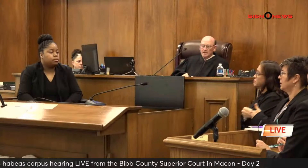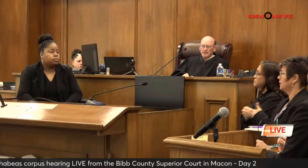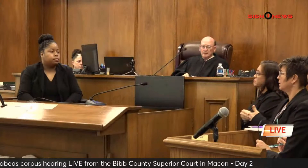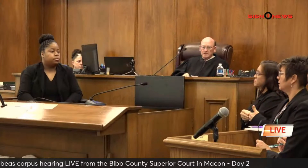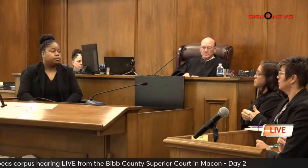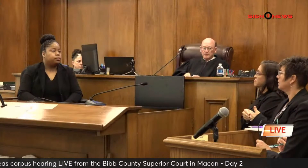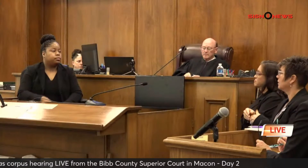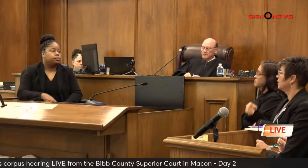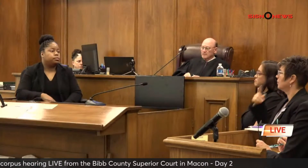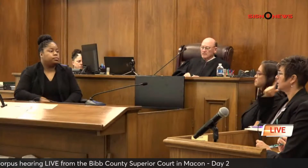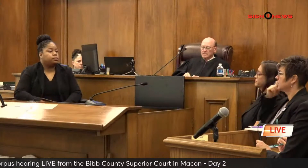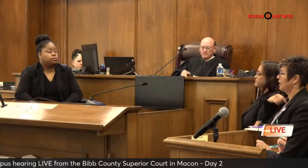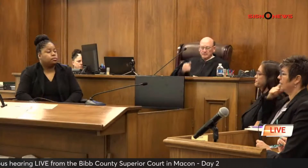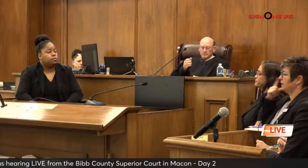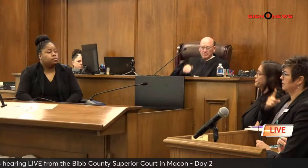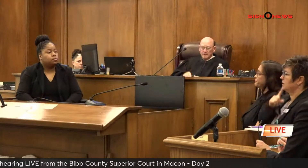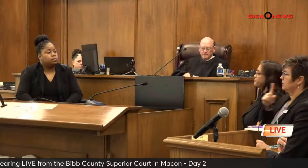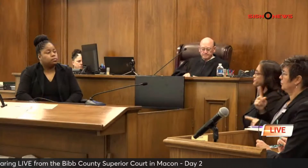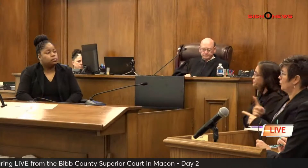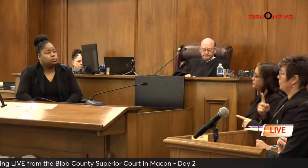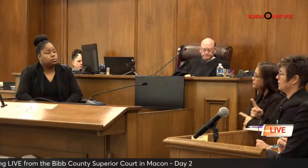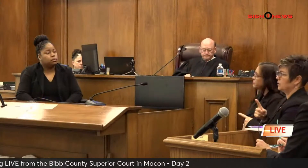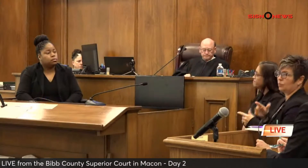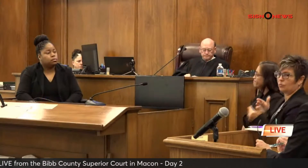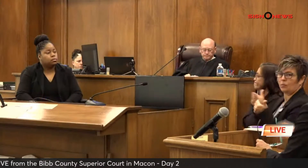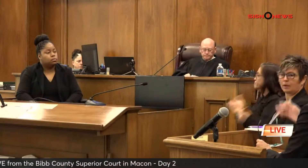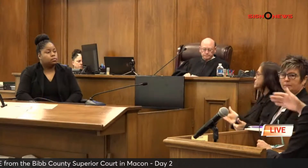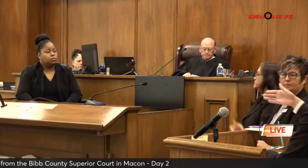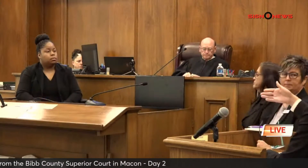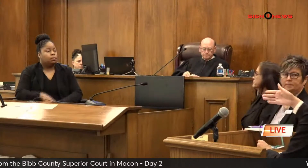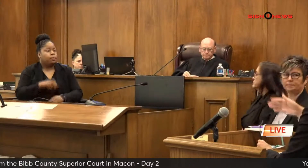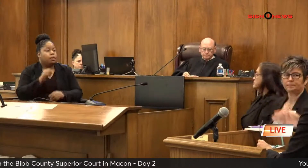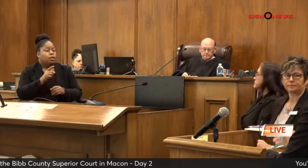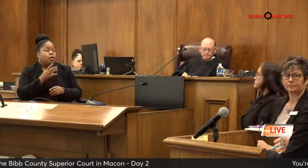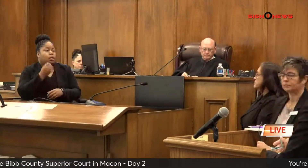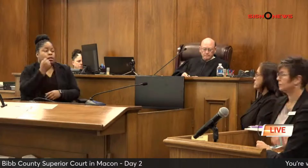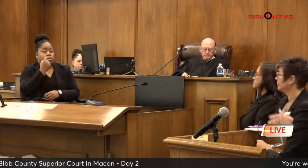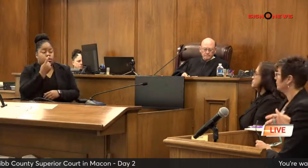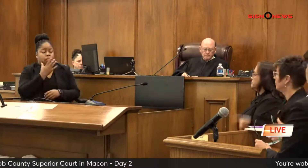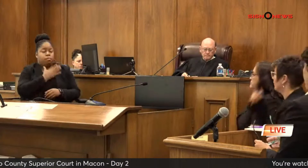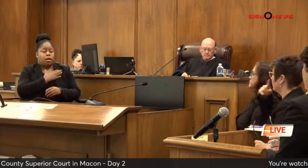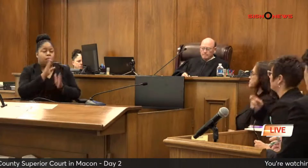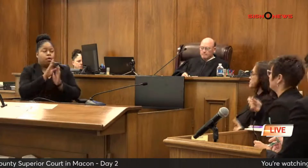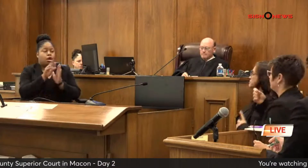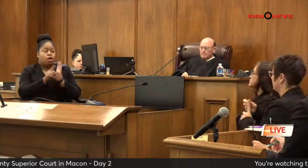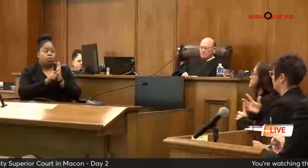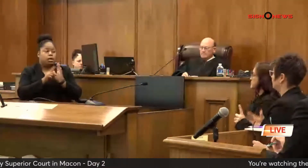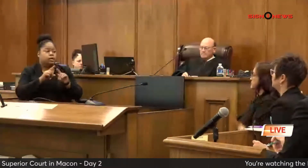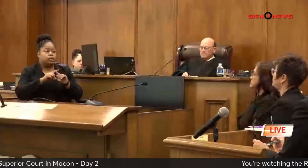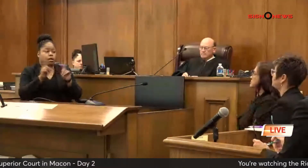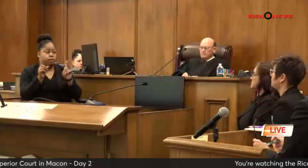appropriate. So let's go ahead. Would you please explain?